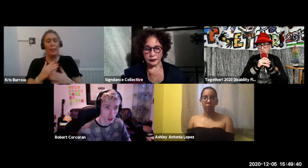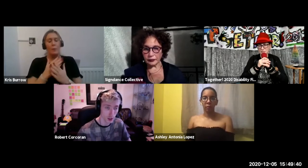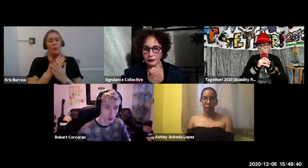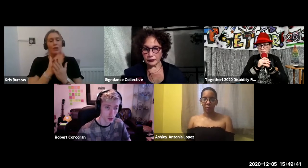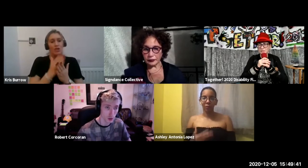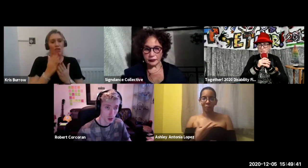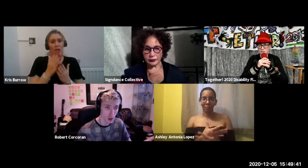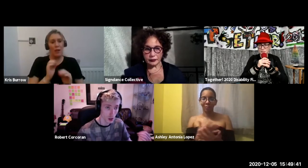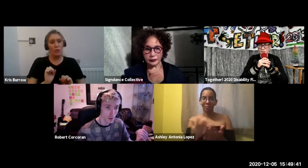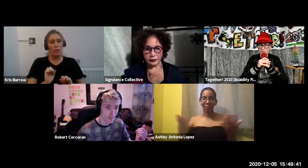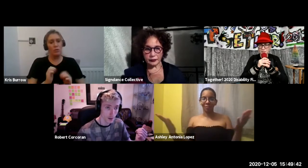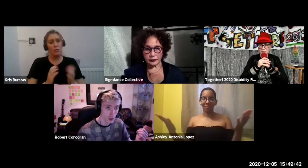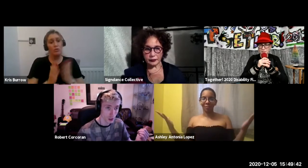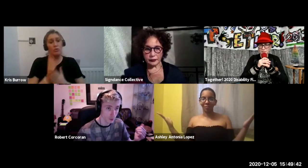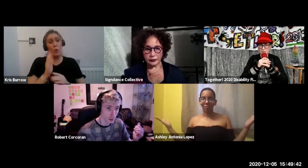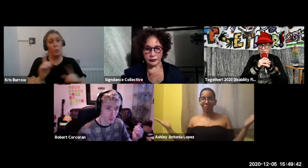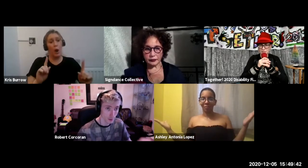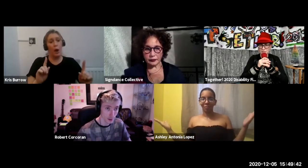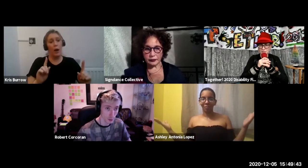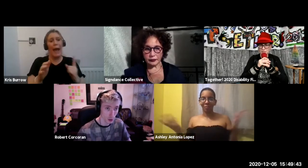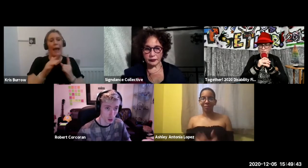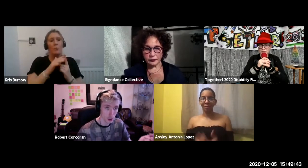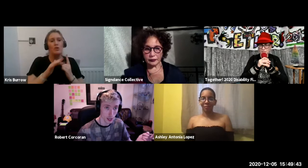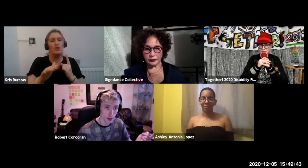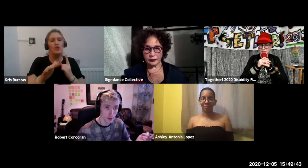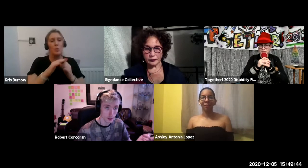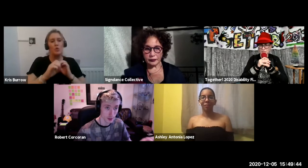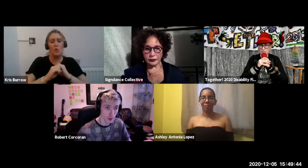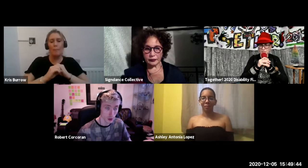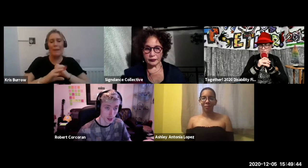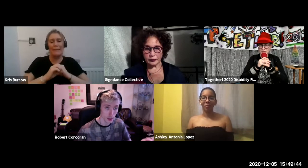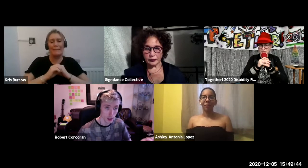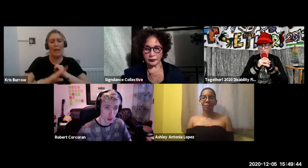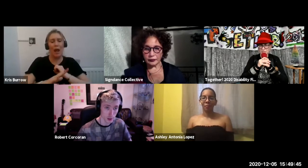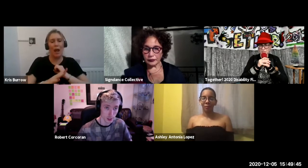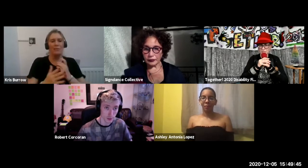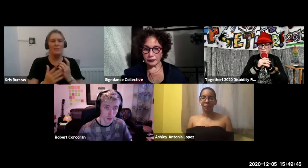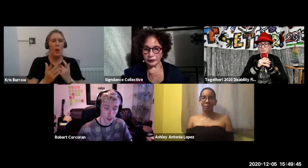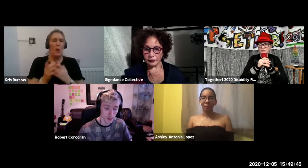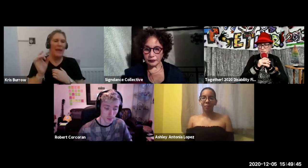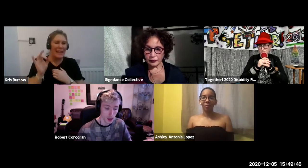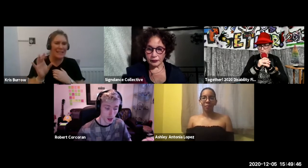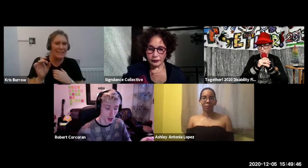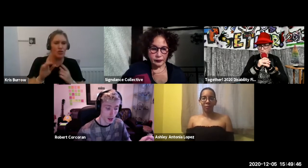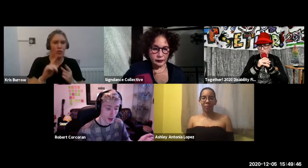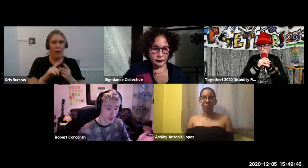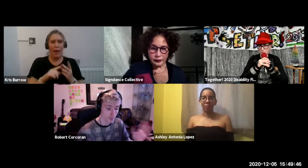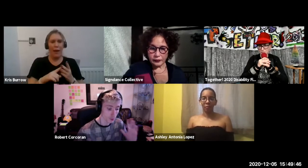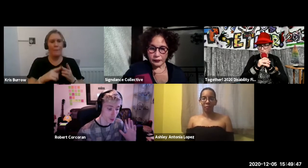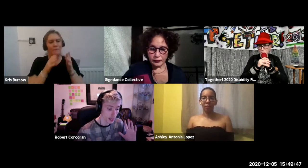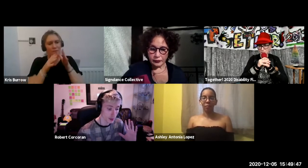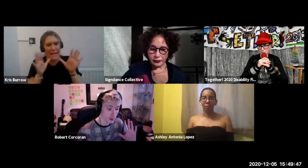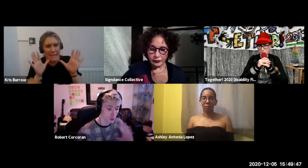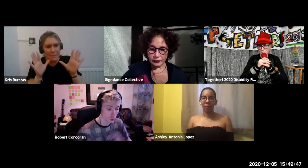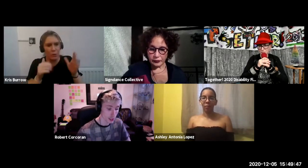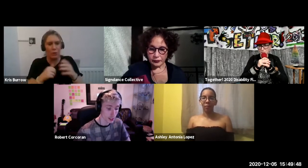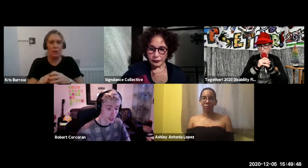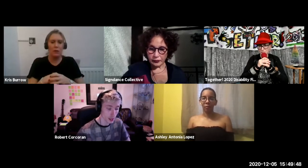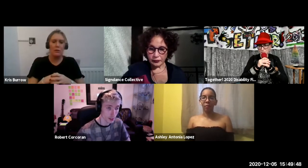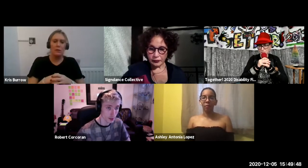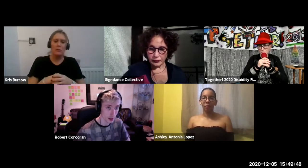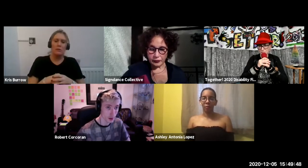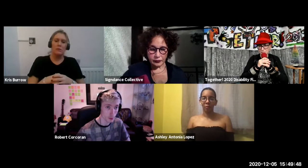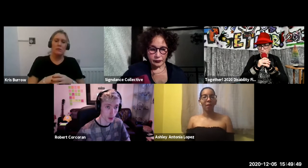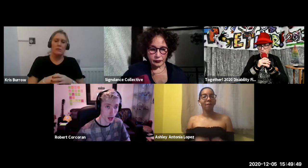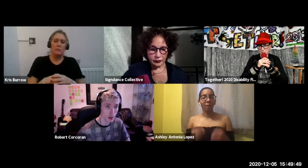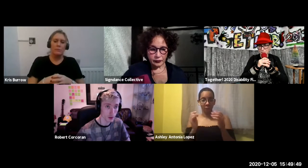media channels, chiefly Facebook and Instagram, IGTV. And really, I